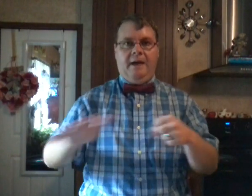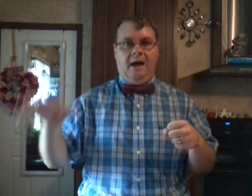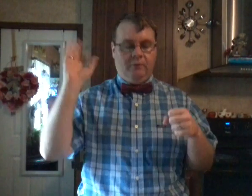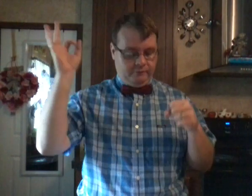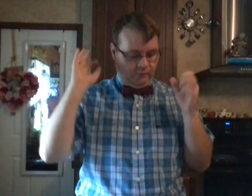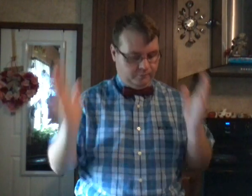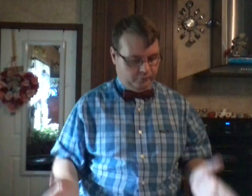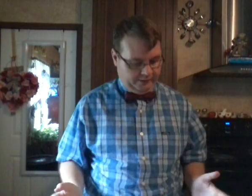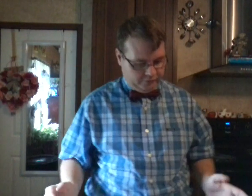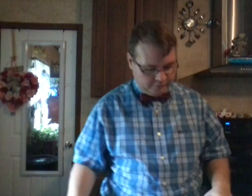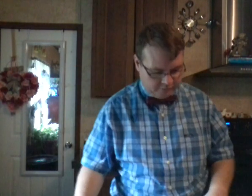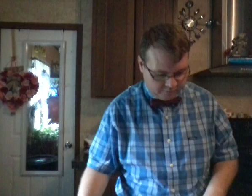powerful preachers.